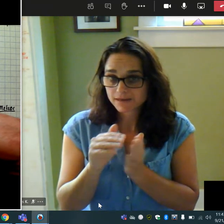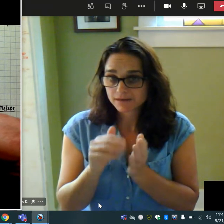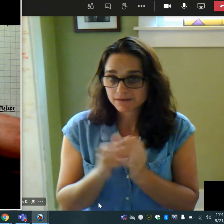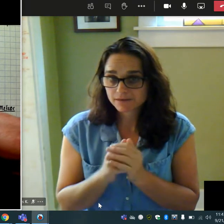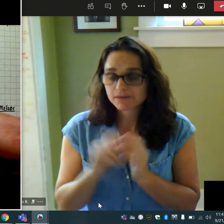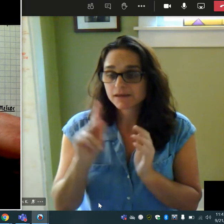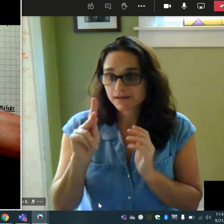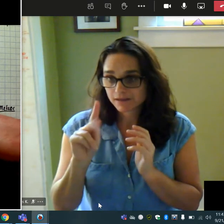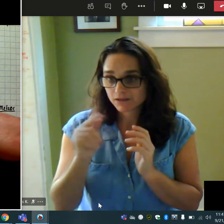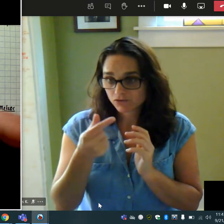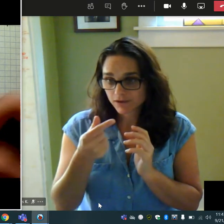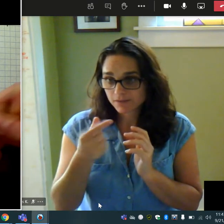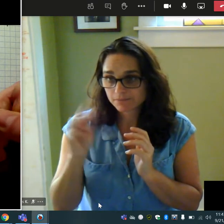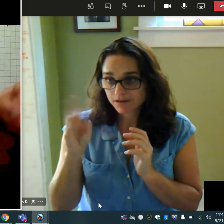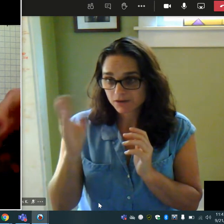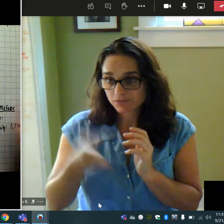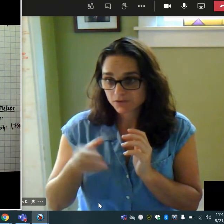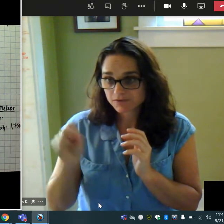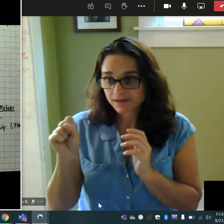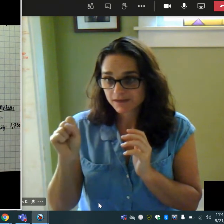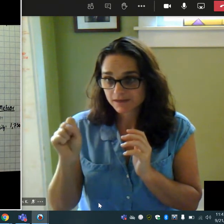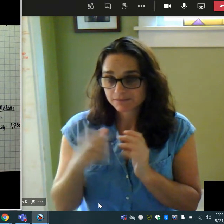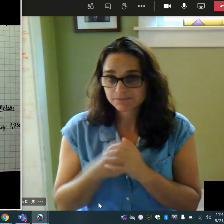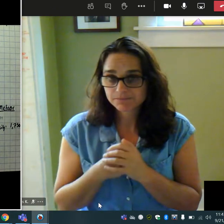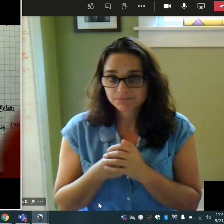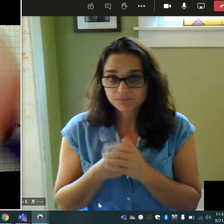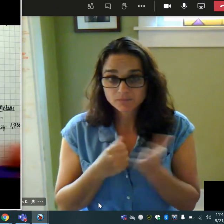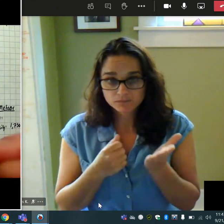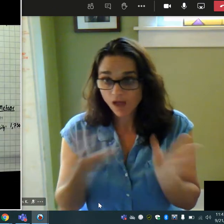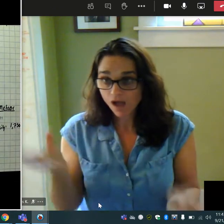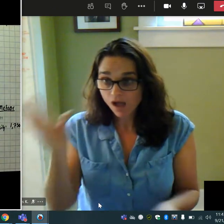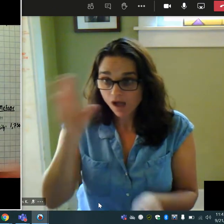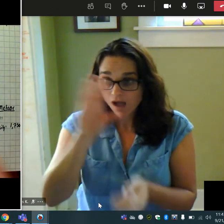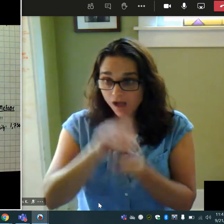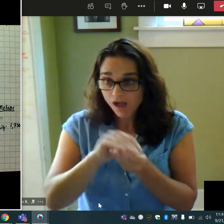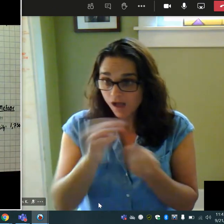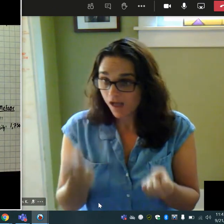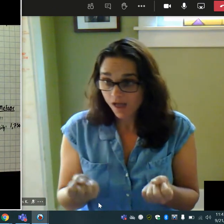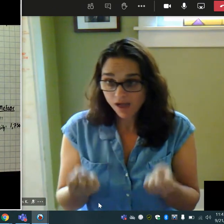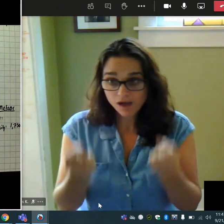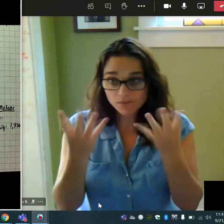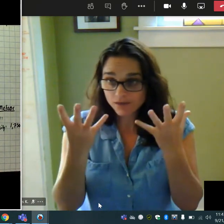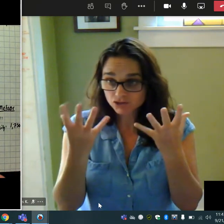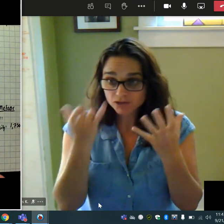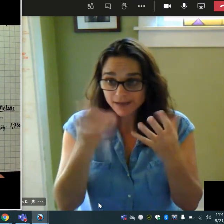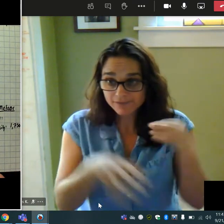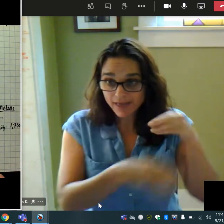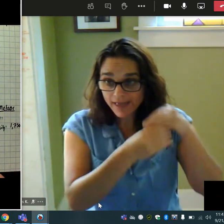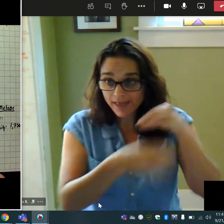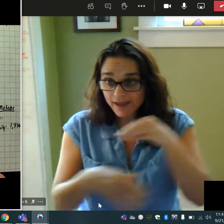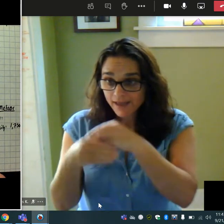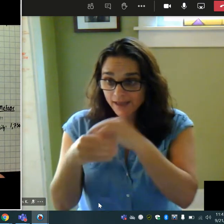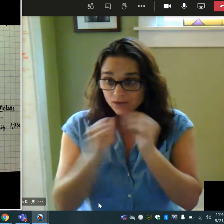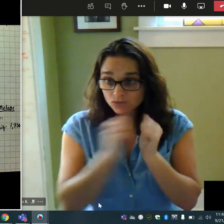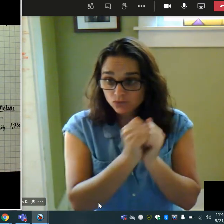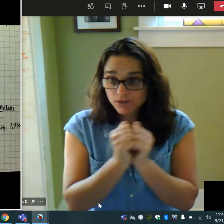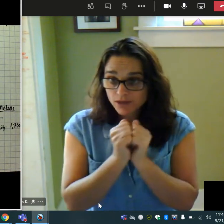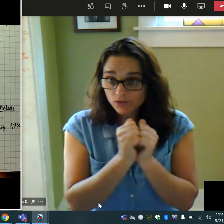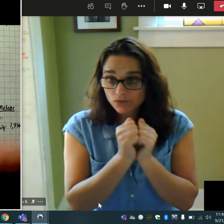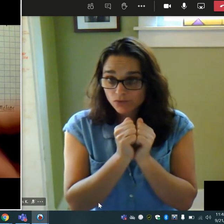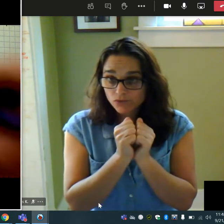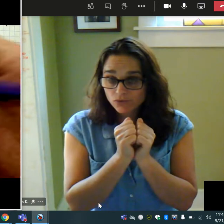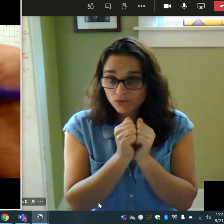kilograms meters per second. So in total, if I added these two numbers together,